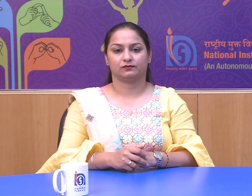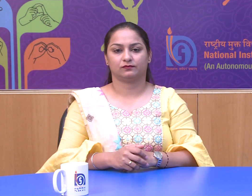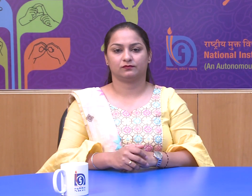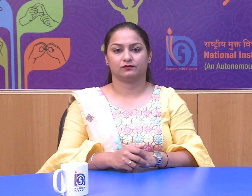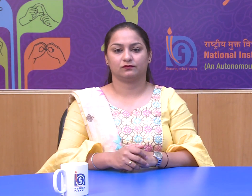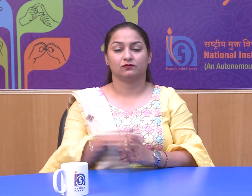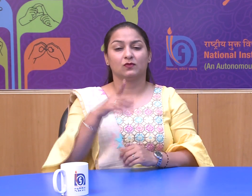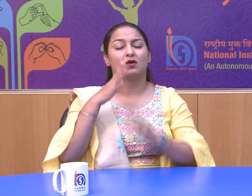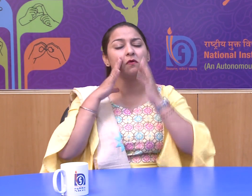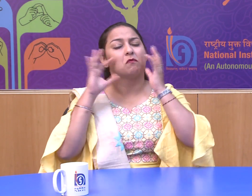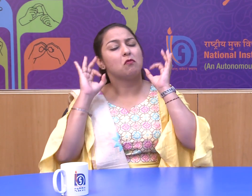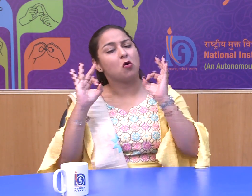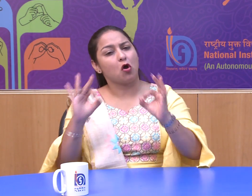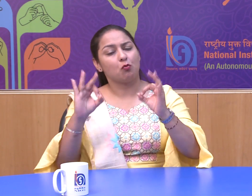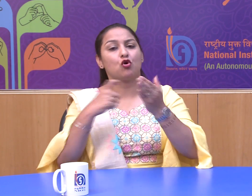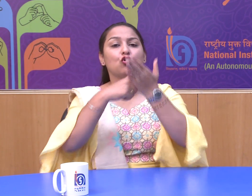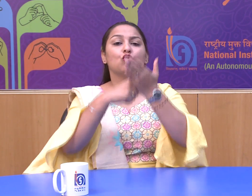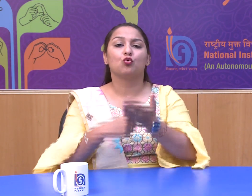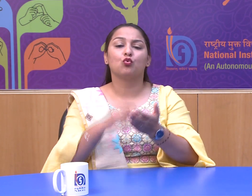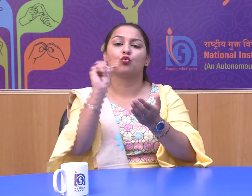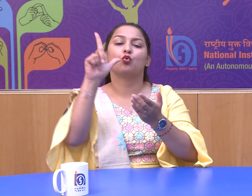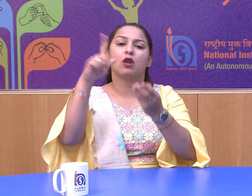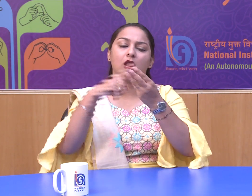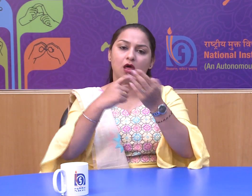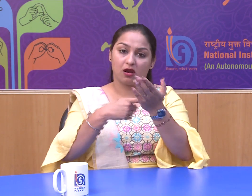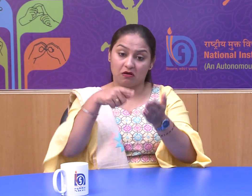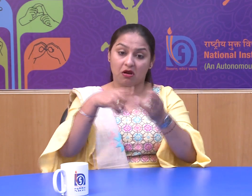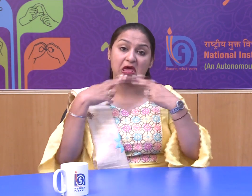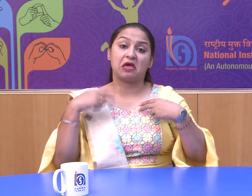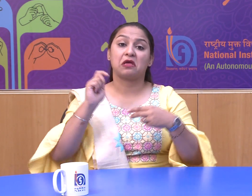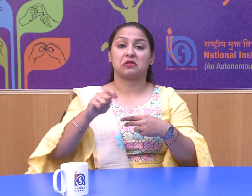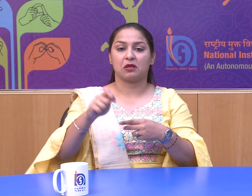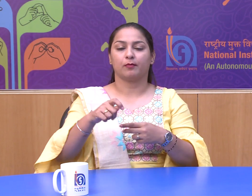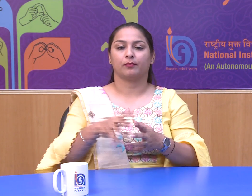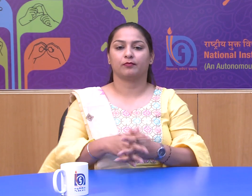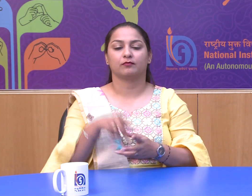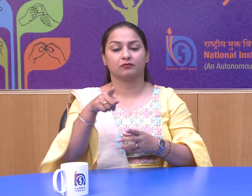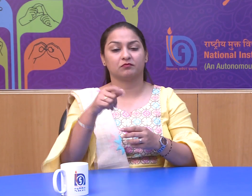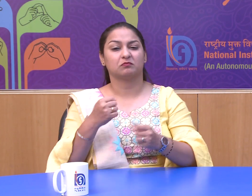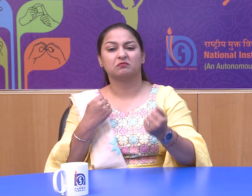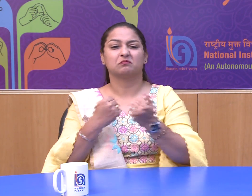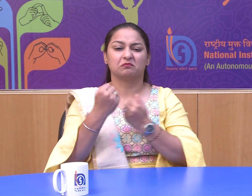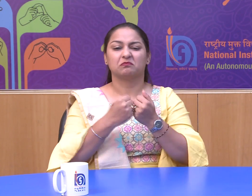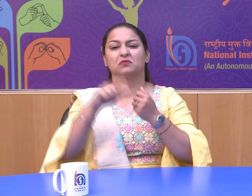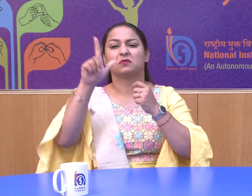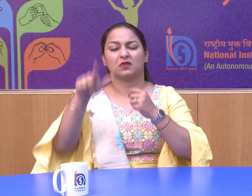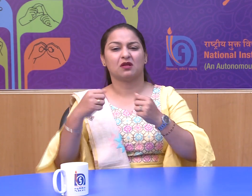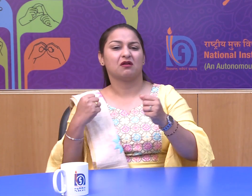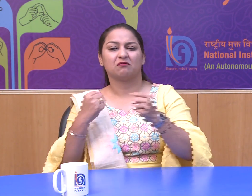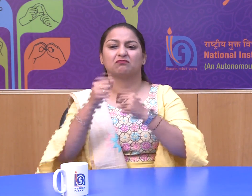was the most important ruler of this kingdom. He defeated the combined forces of